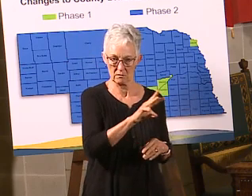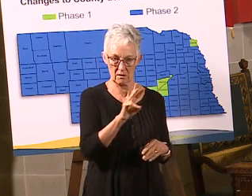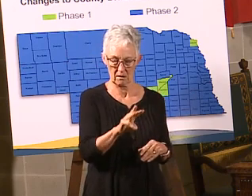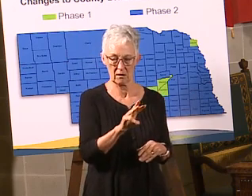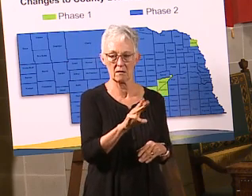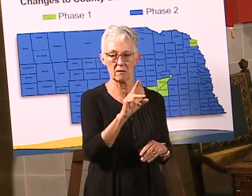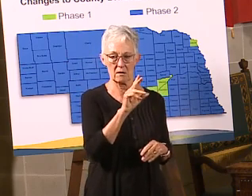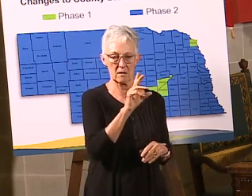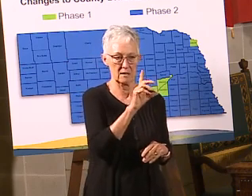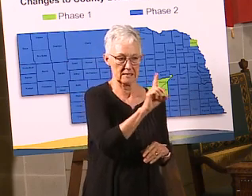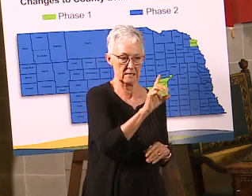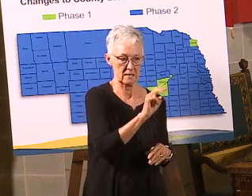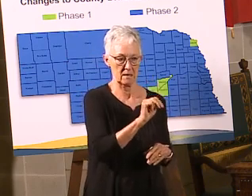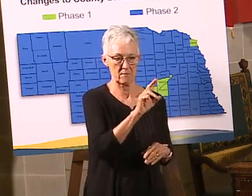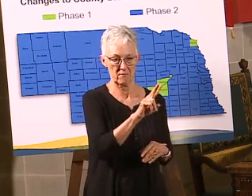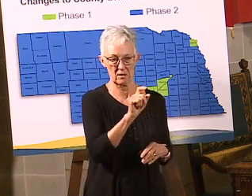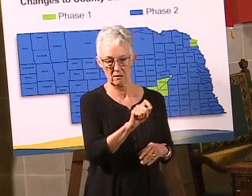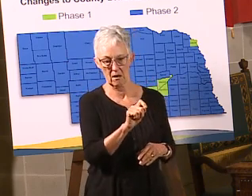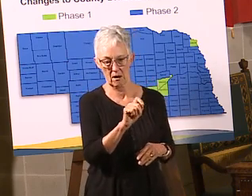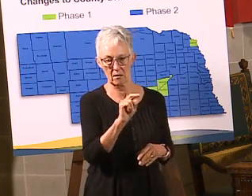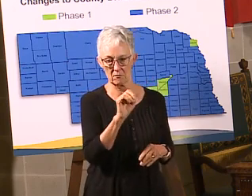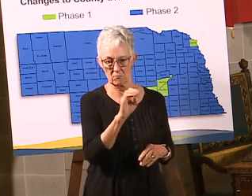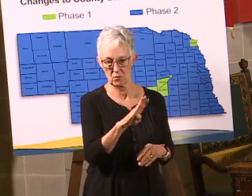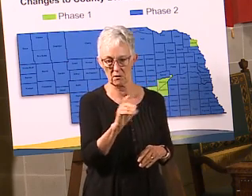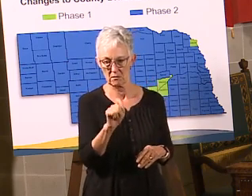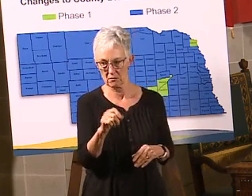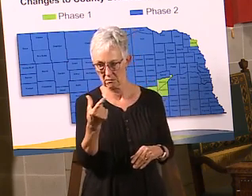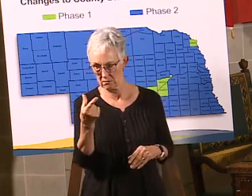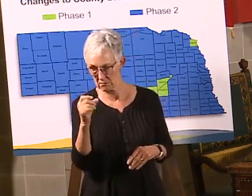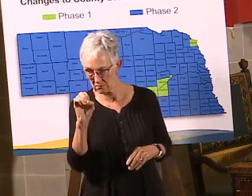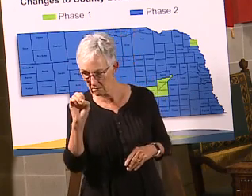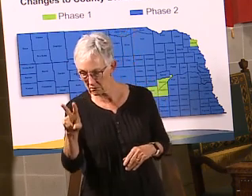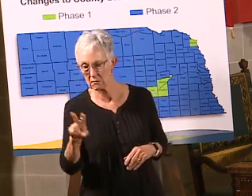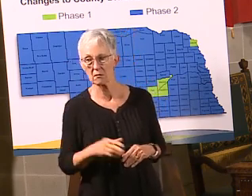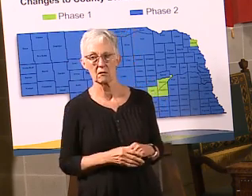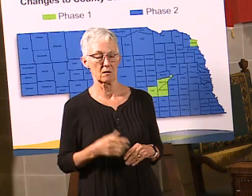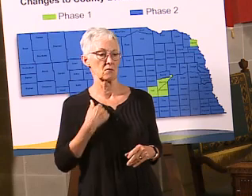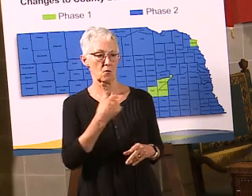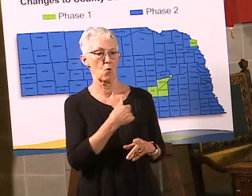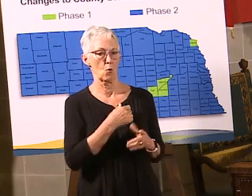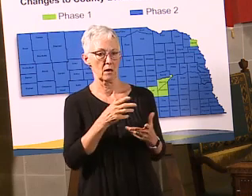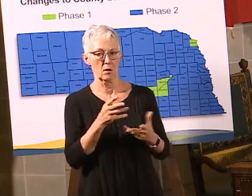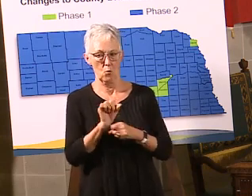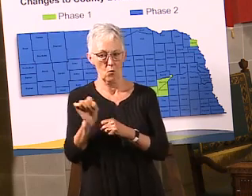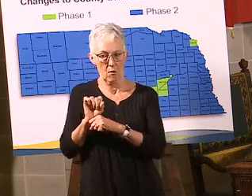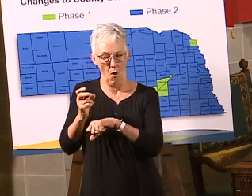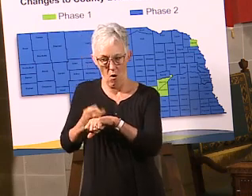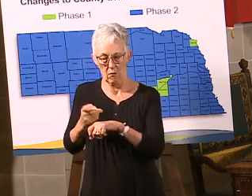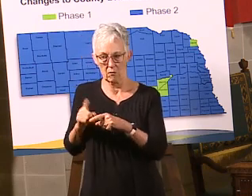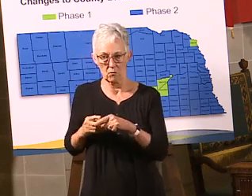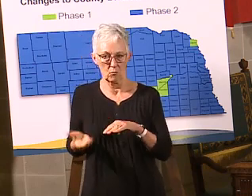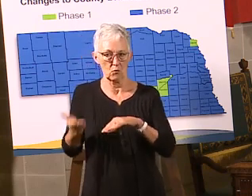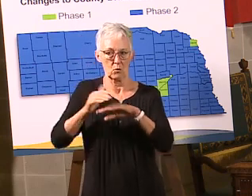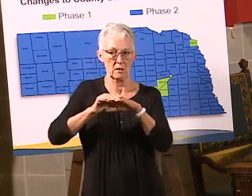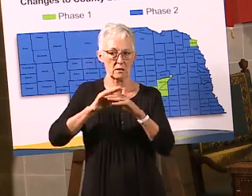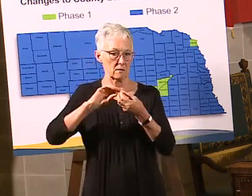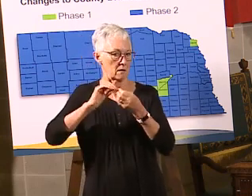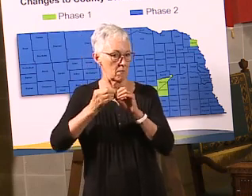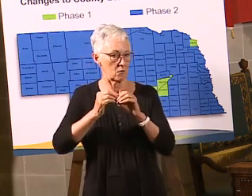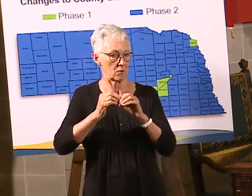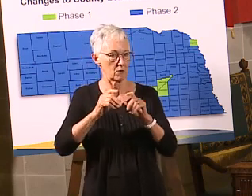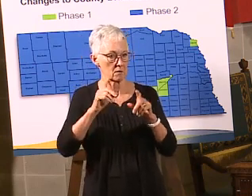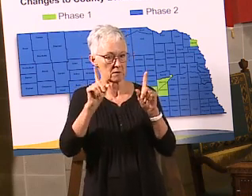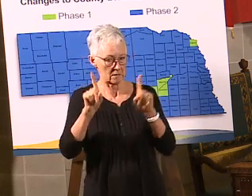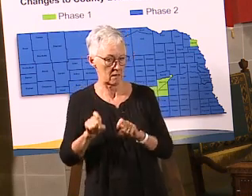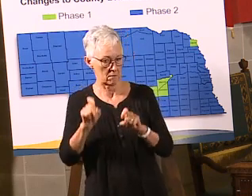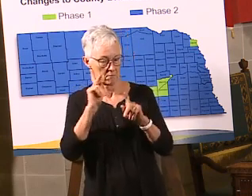dmv.nebraska.gov. We have taken a number of steps to increase our capacity throughout the state, including in the Omaha metro area. We are